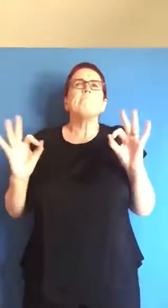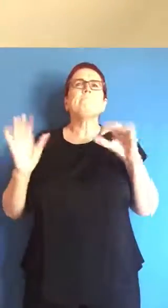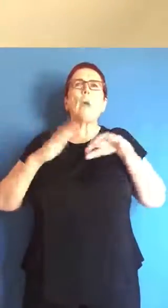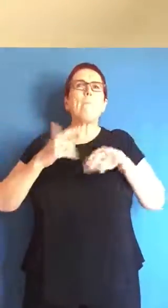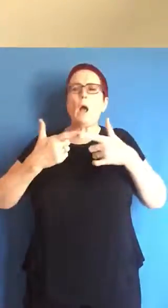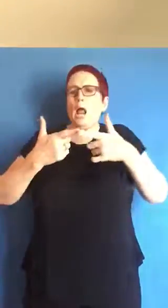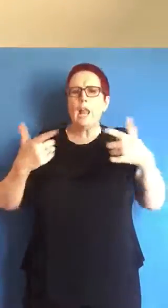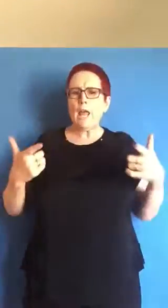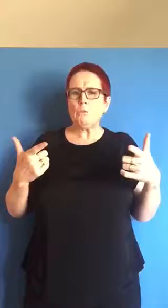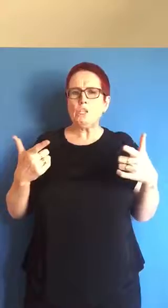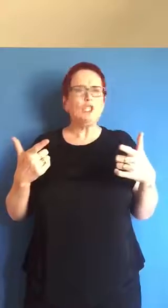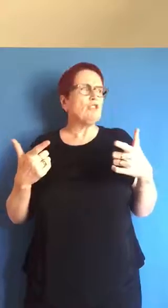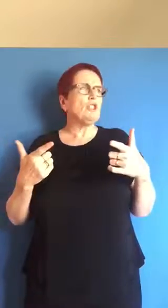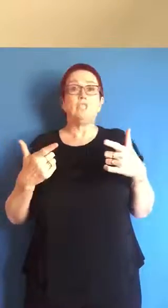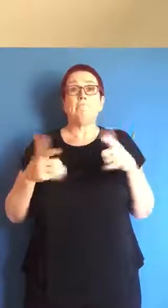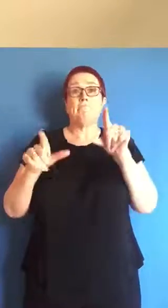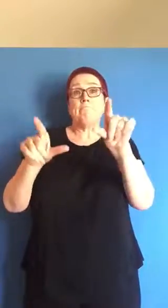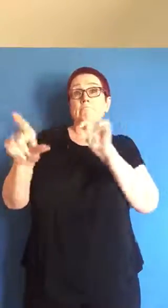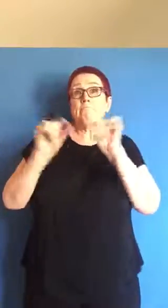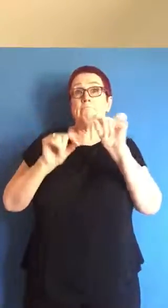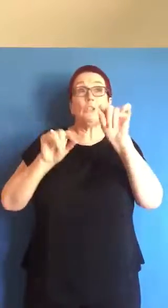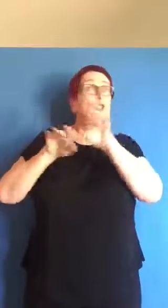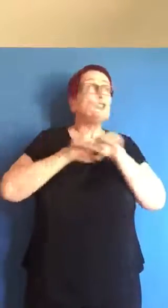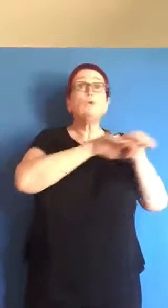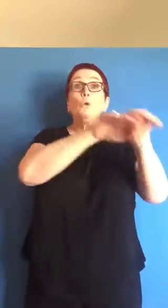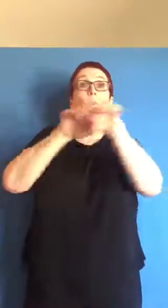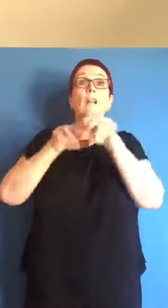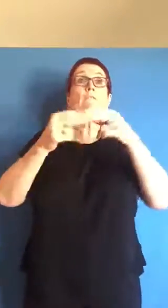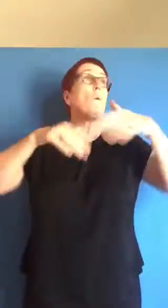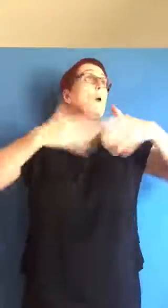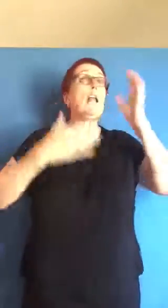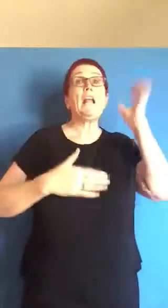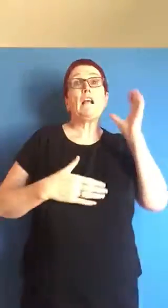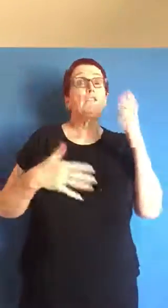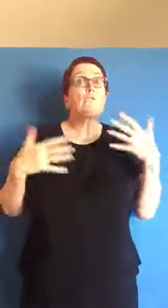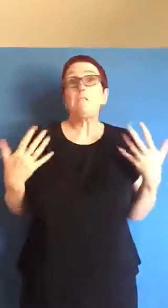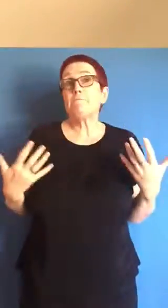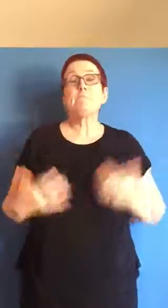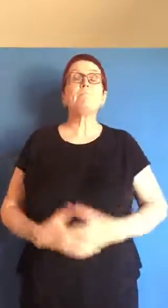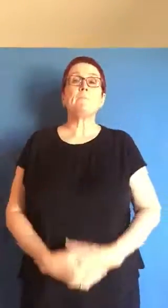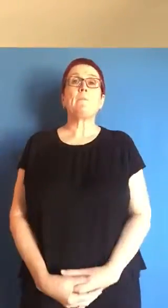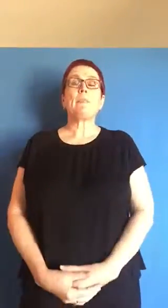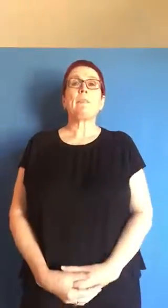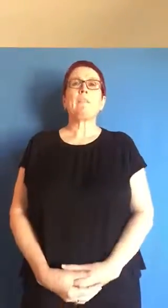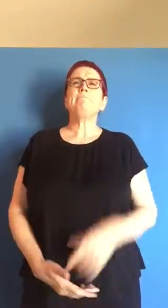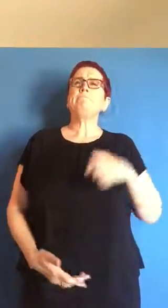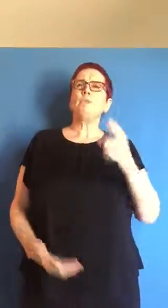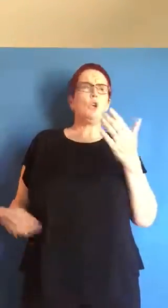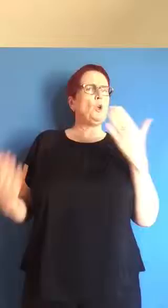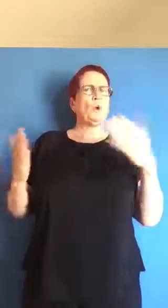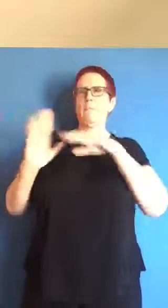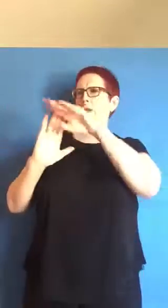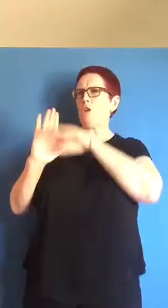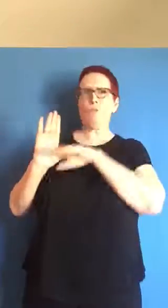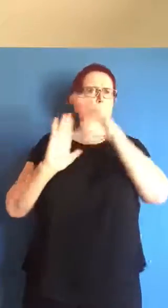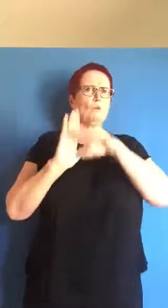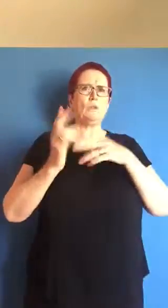that happens to be chosen as the standard for a given country. In fact, if you compare the rules of languages and